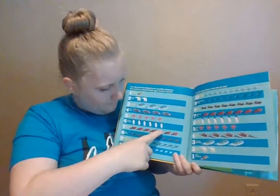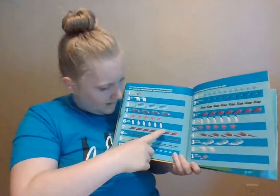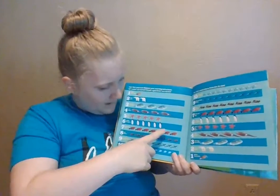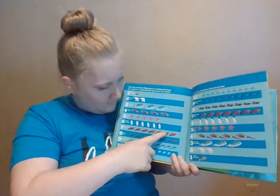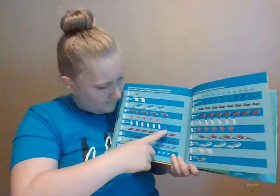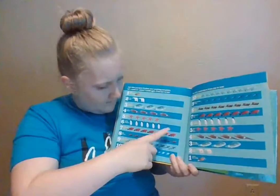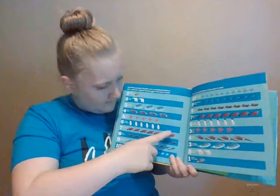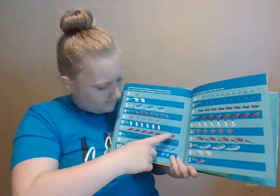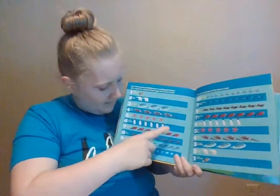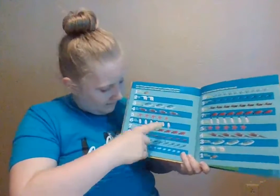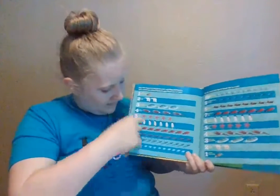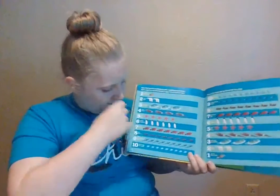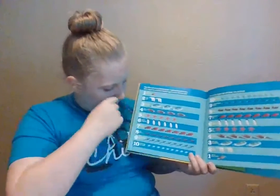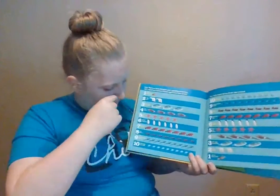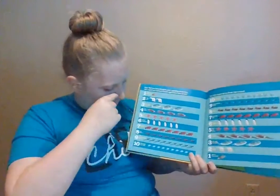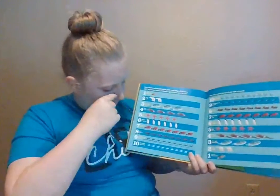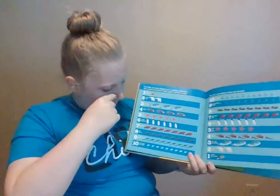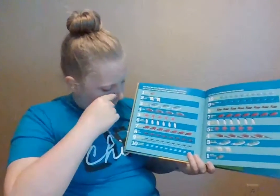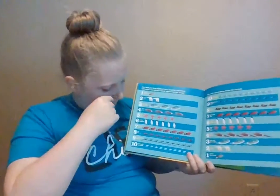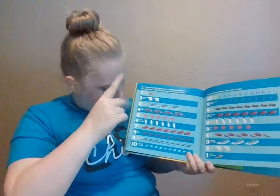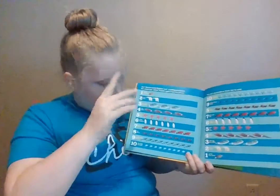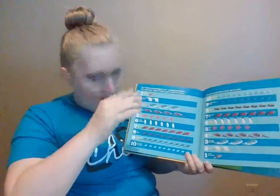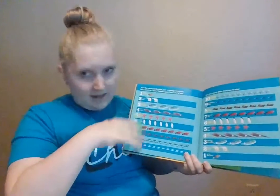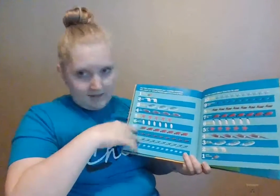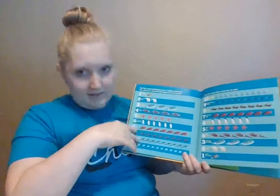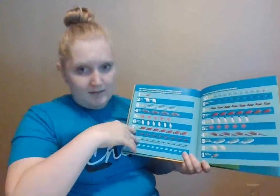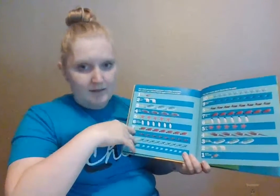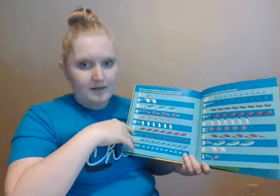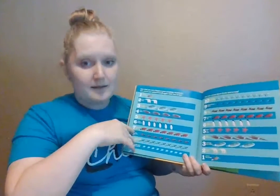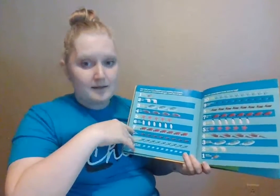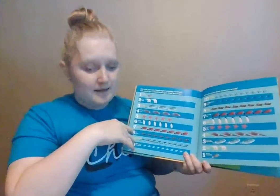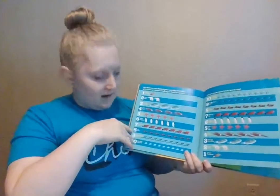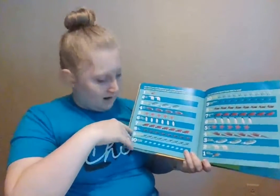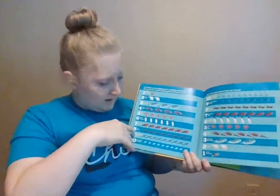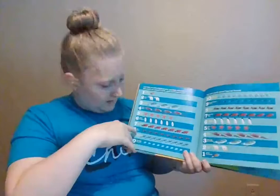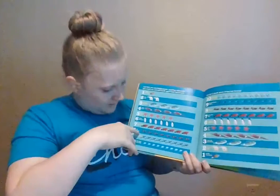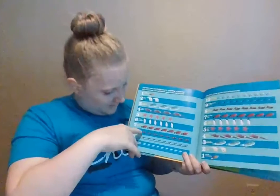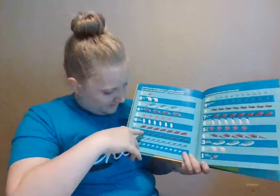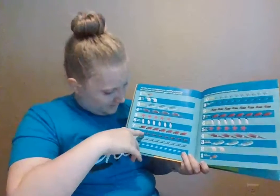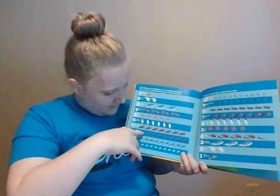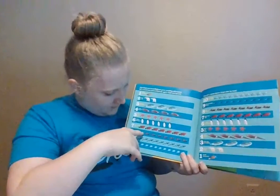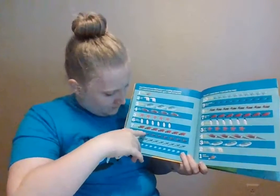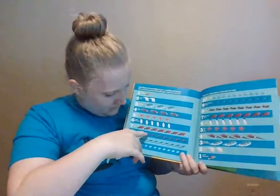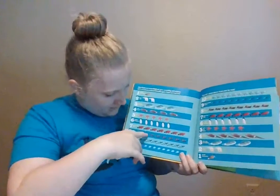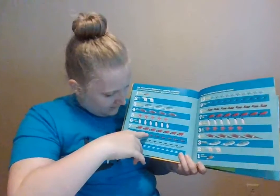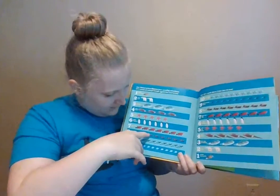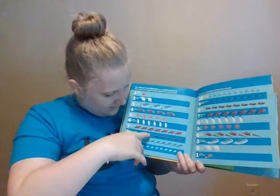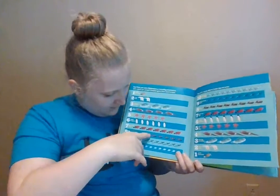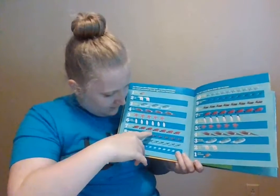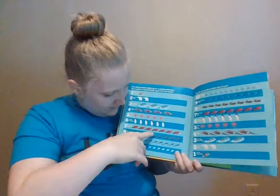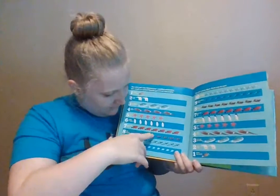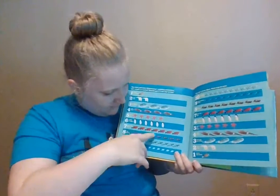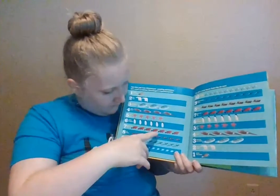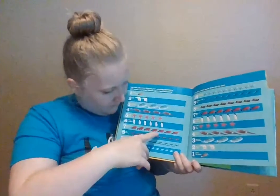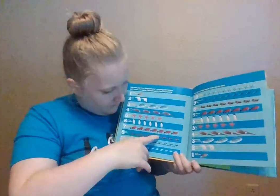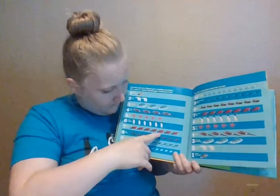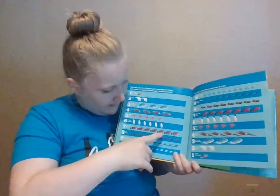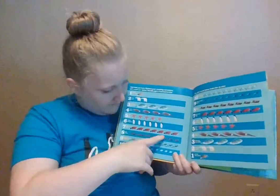5, 6, 7, 8 sea otters, 1, 2, 3, 4, 5,